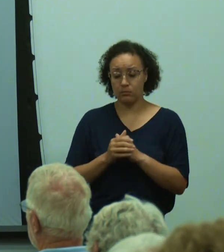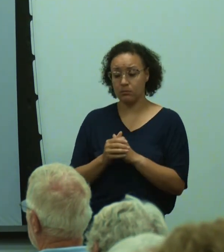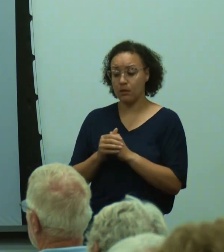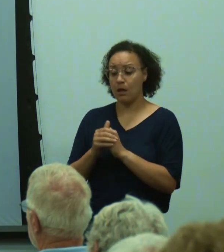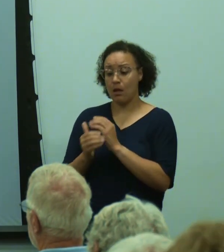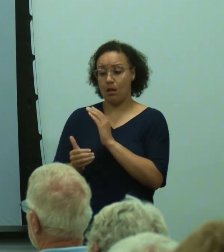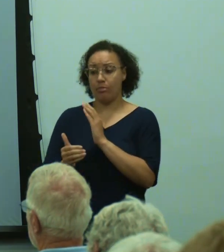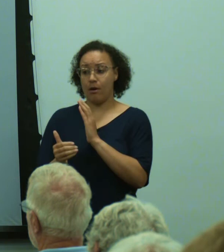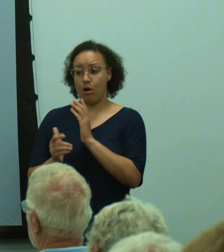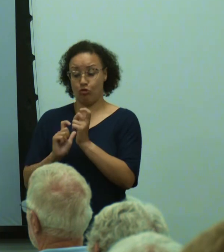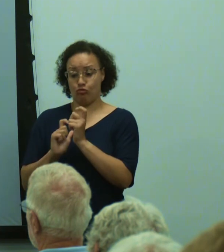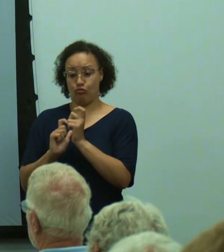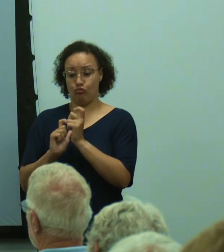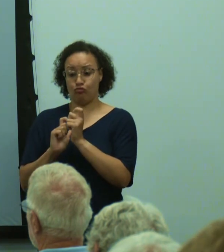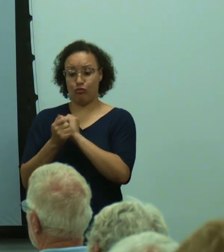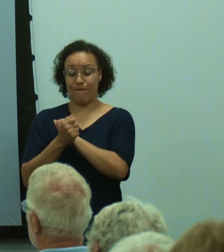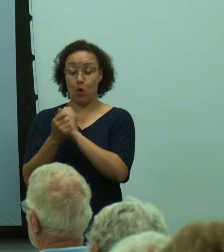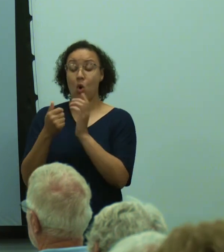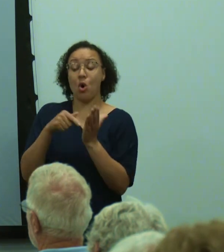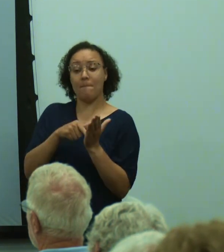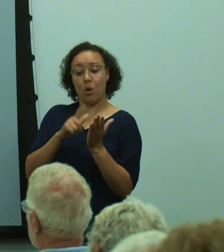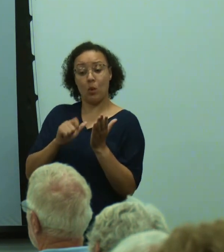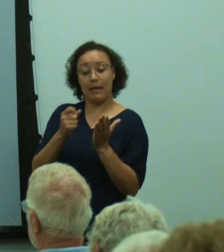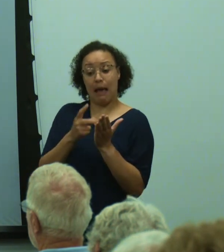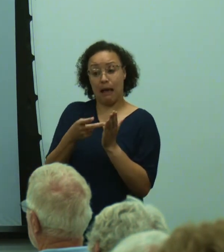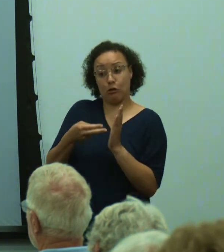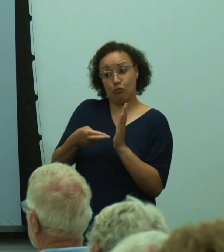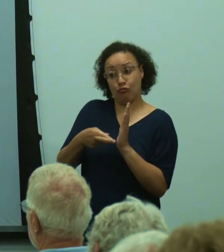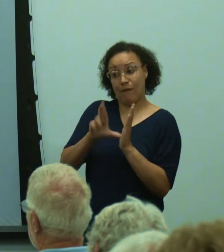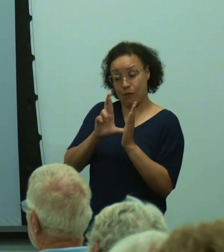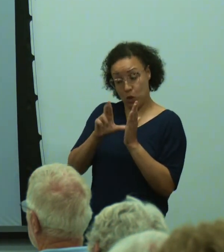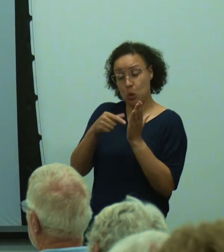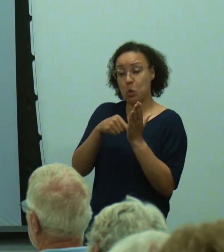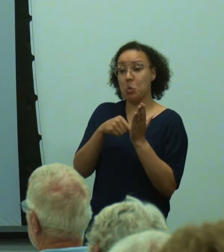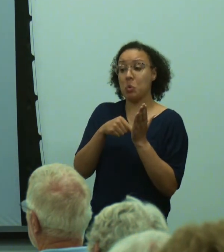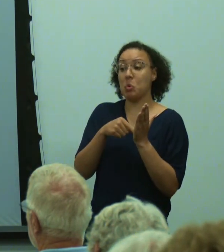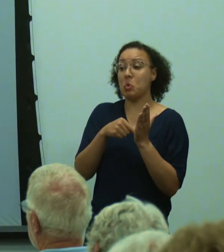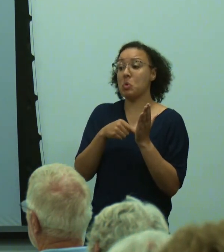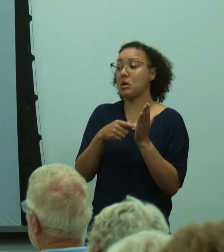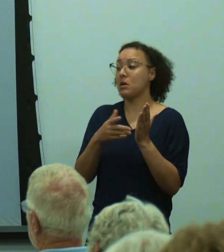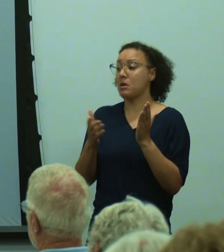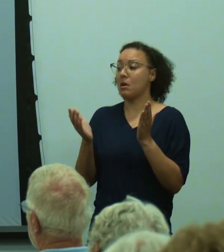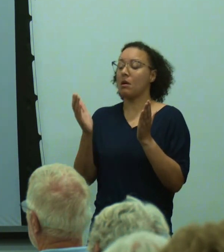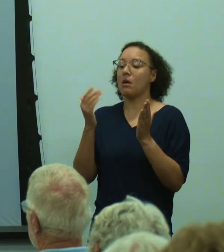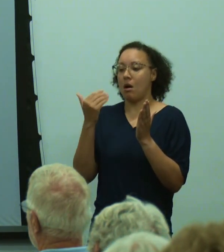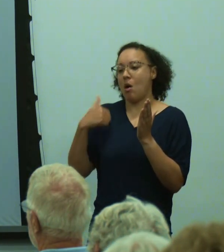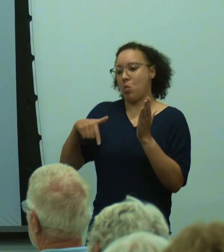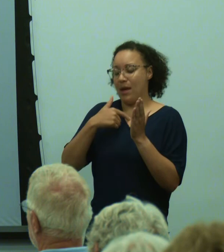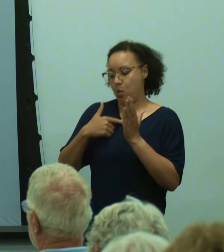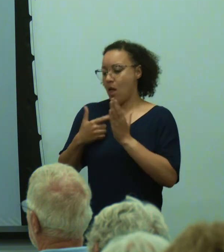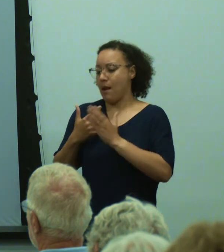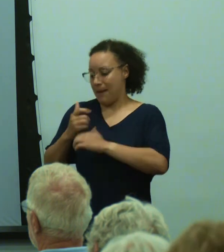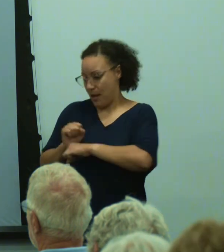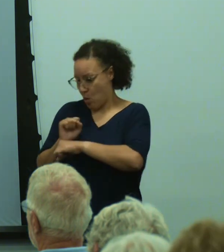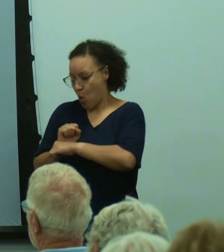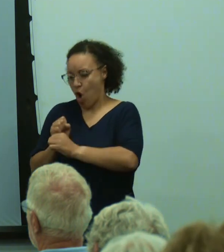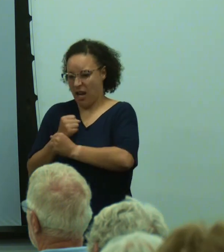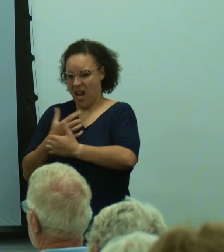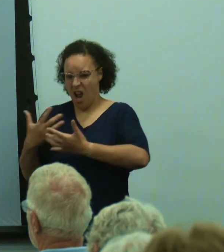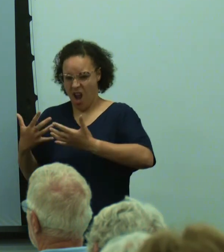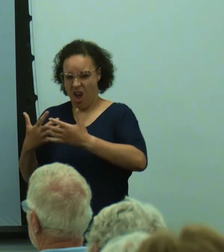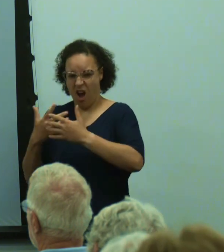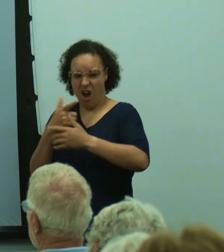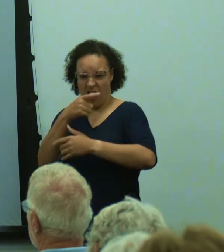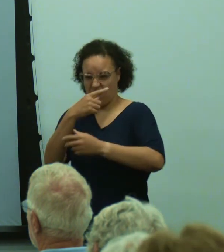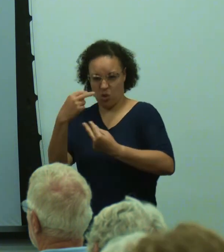policy things that are being debated and discussed, and somewhat behind the scenes, but will certainly be, speaking of timing,